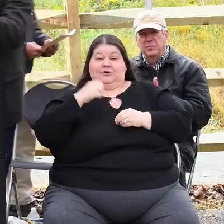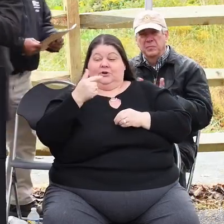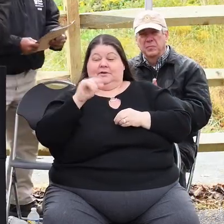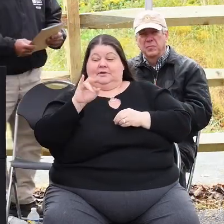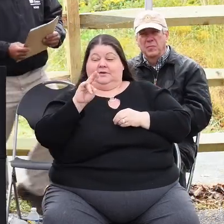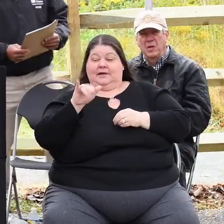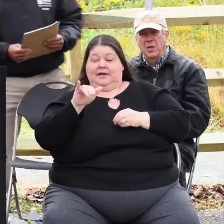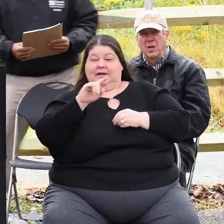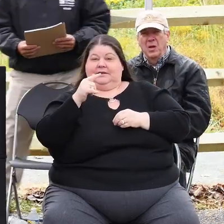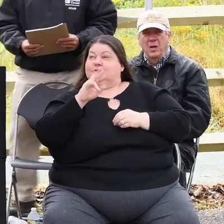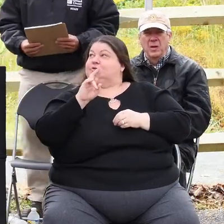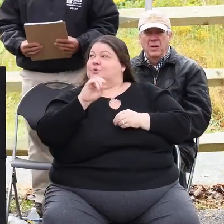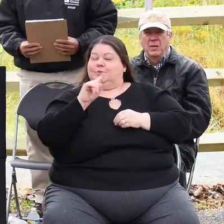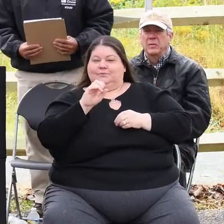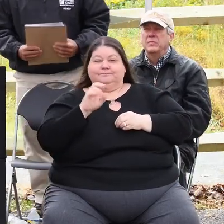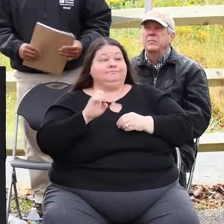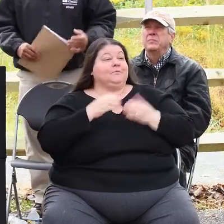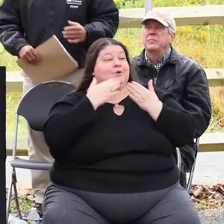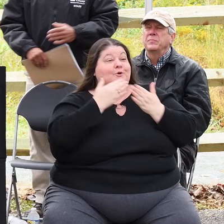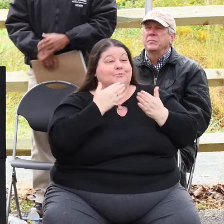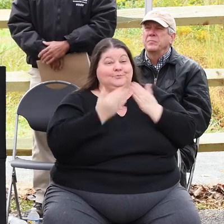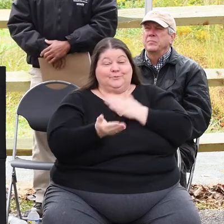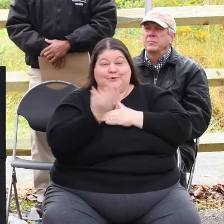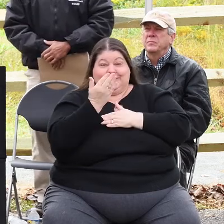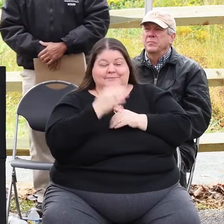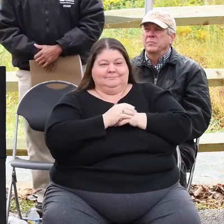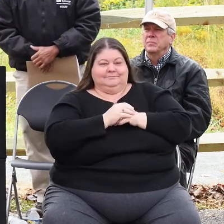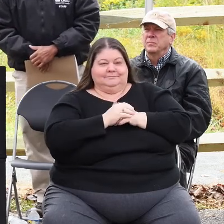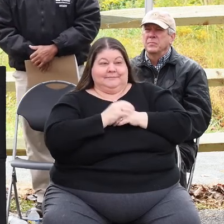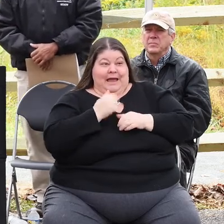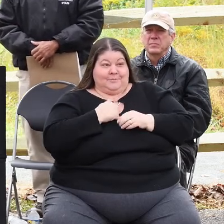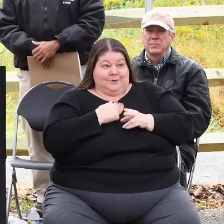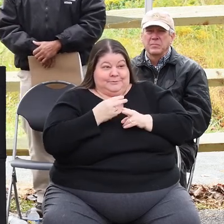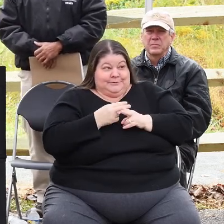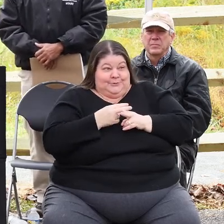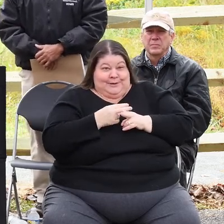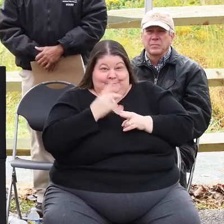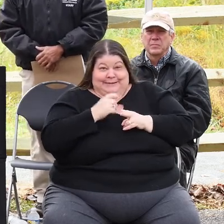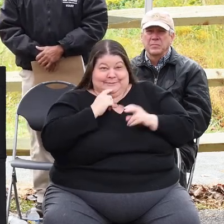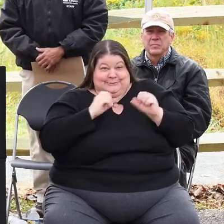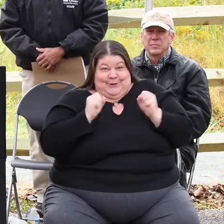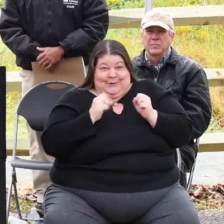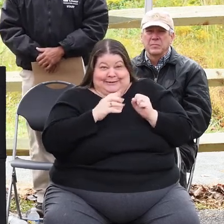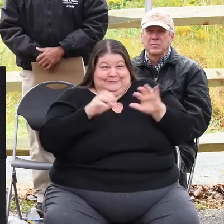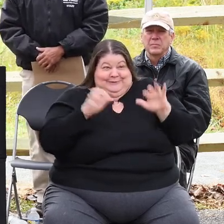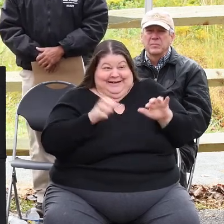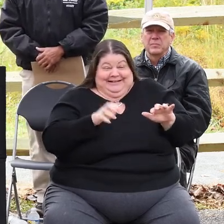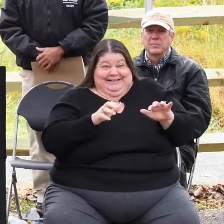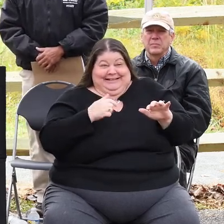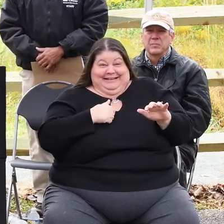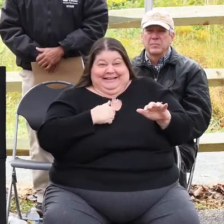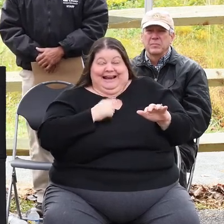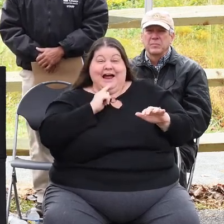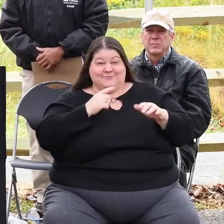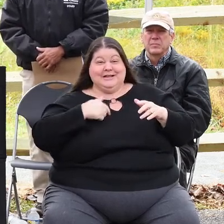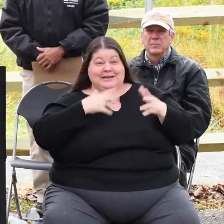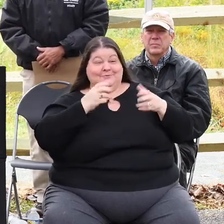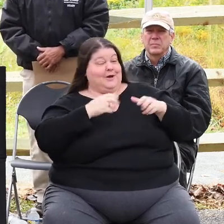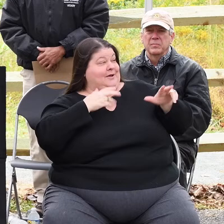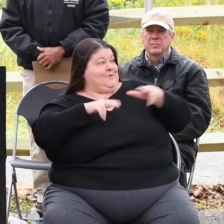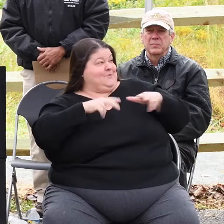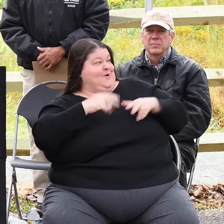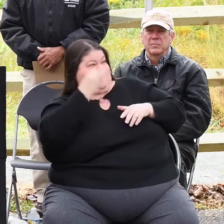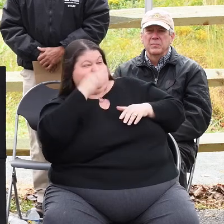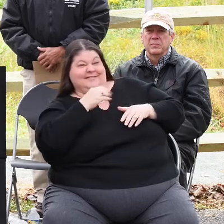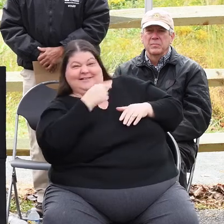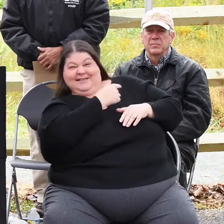Good morning, everybody. Good morning. I'm going to speak quick because you're all getting rained on. And I really want to get out on the trail, to tell you the truth,